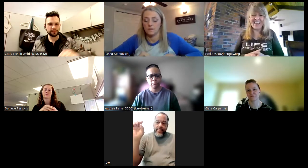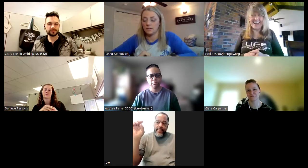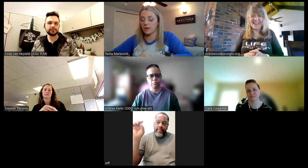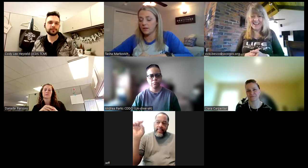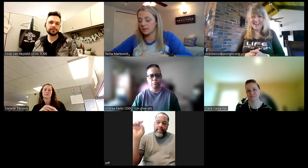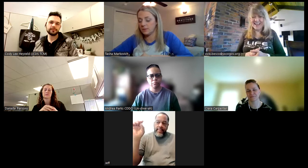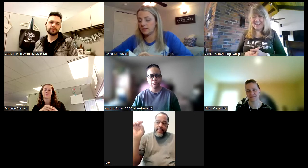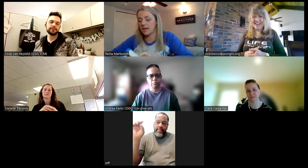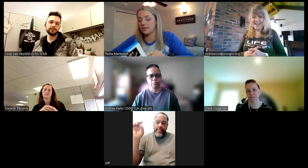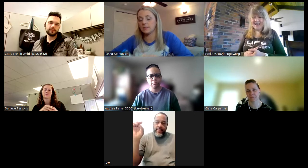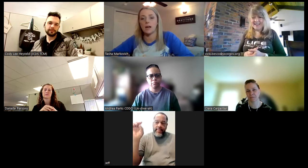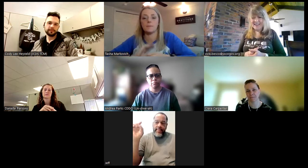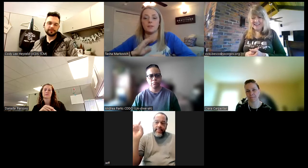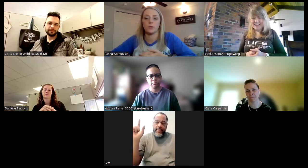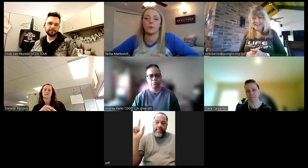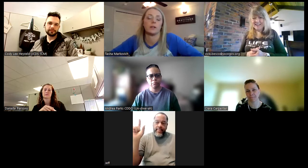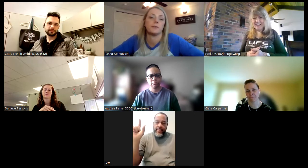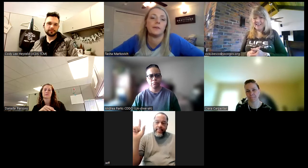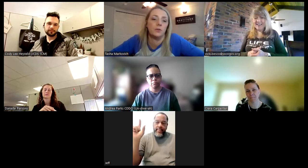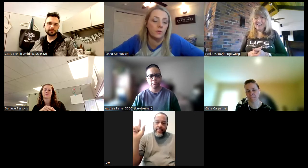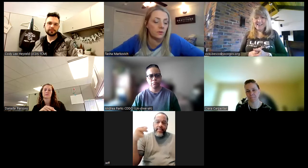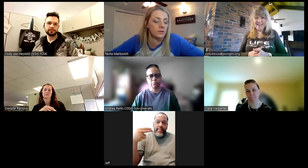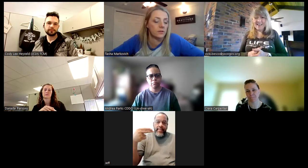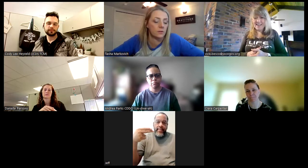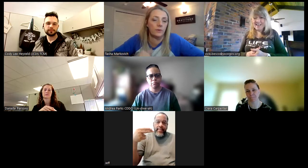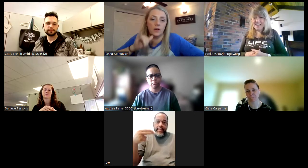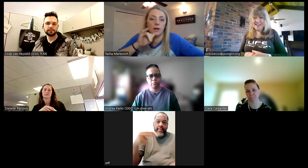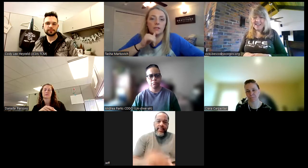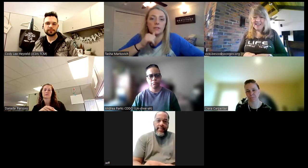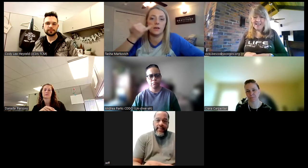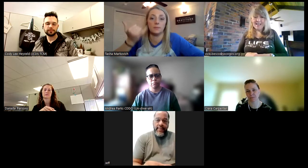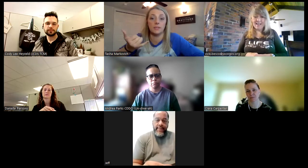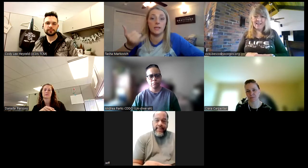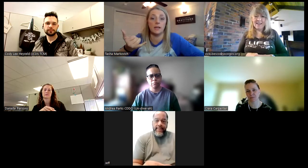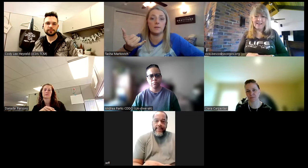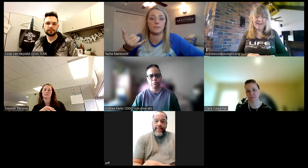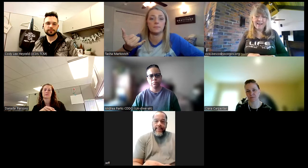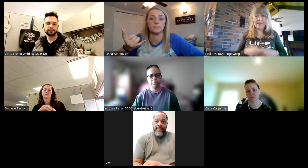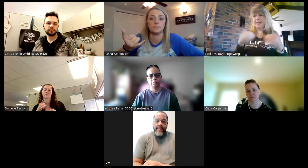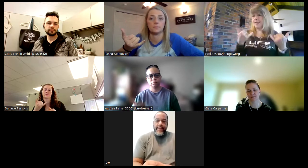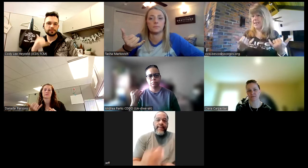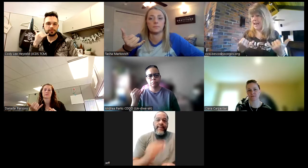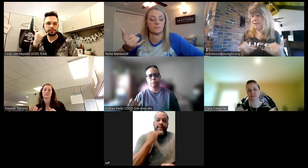So I thought some days and times, if we quickly review those. So we've got today,